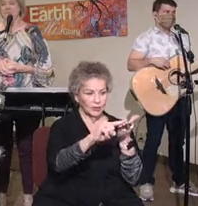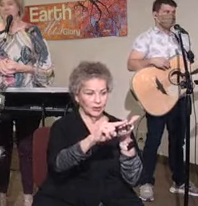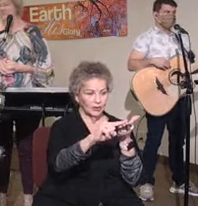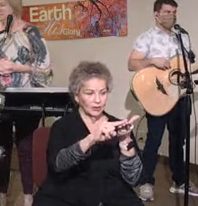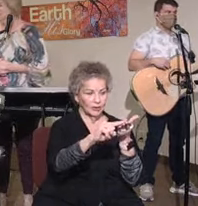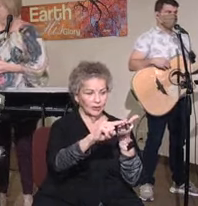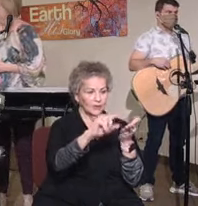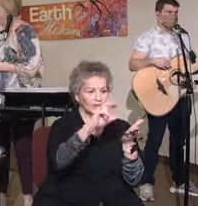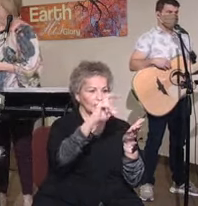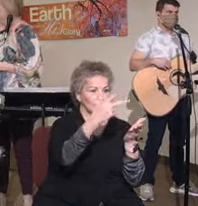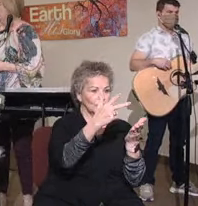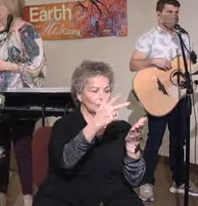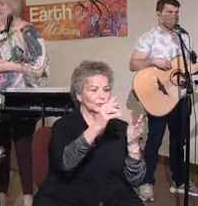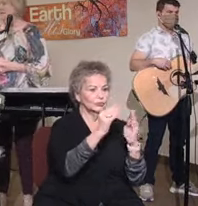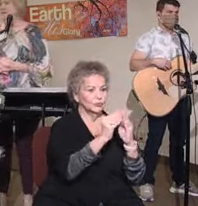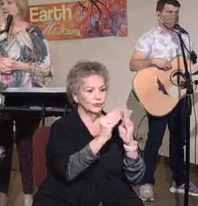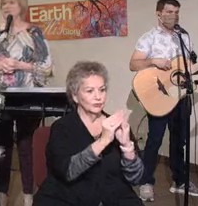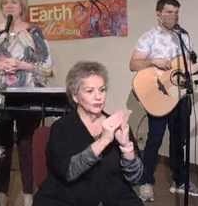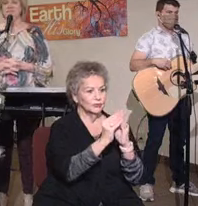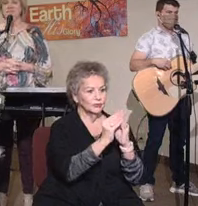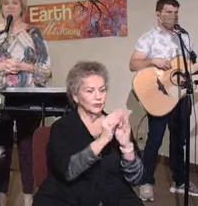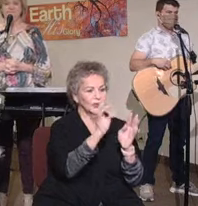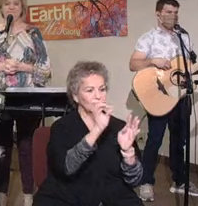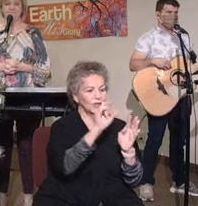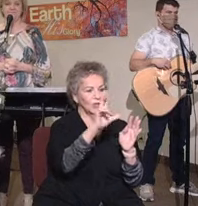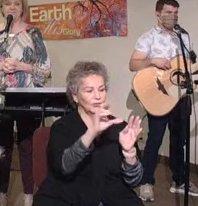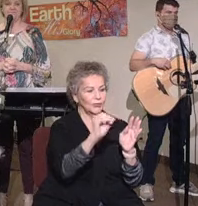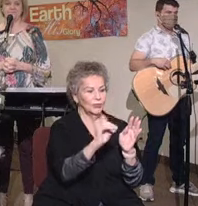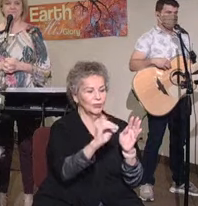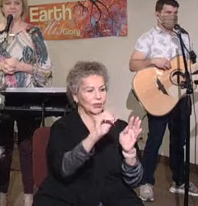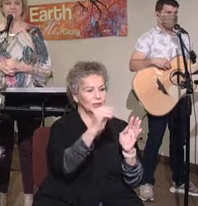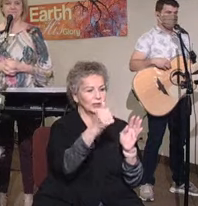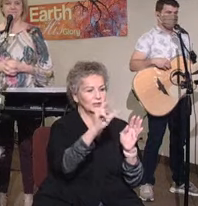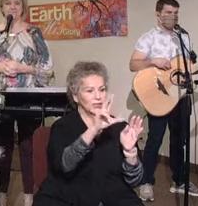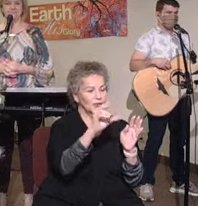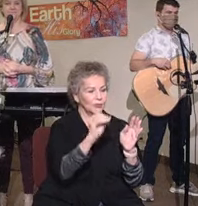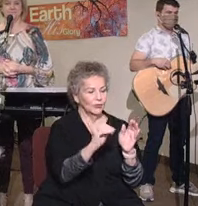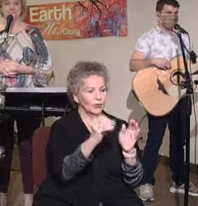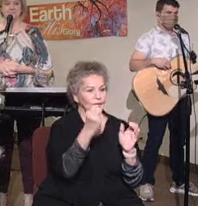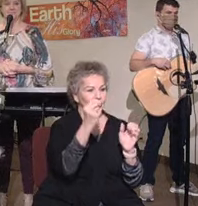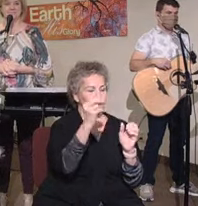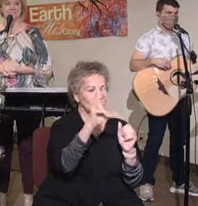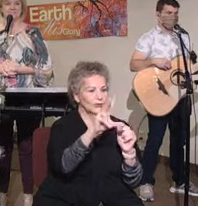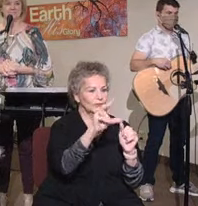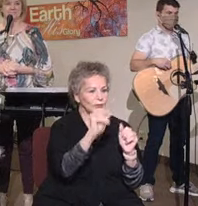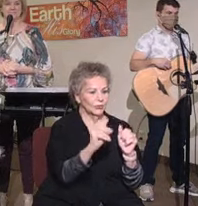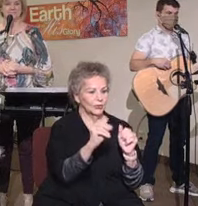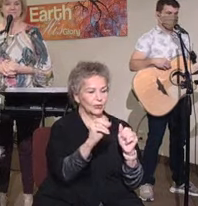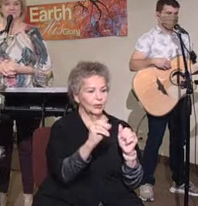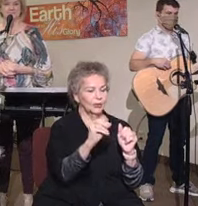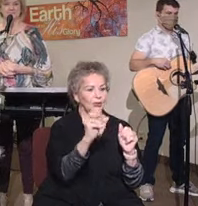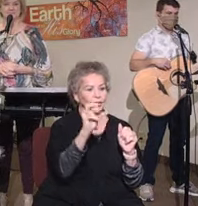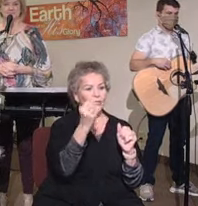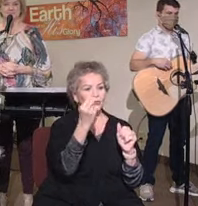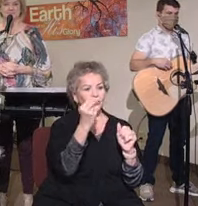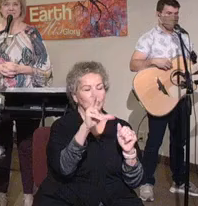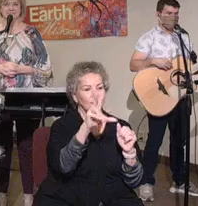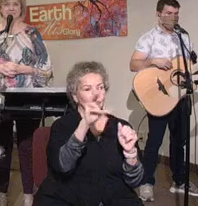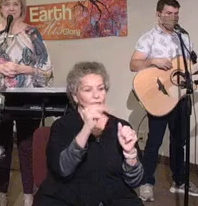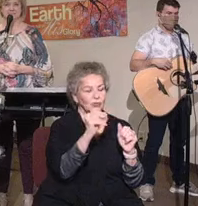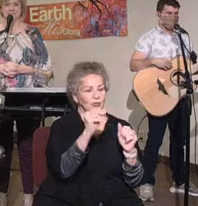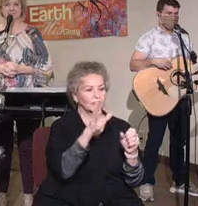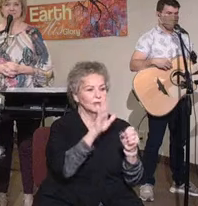our third service. We have an 8:30, a 10:30, and a 12:30. And so the 12:30 is a